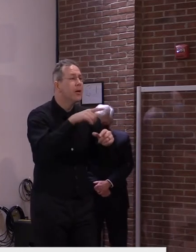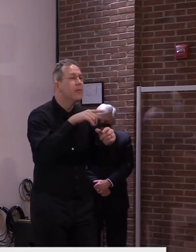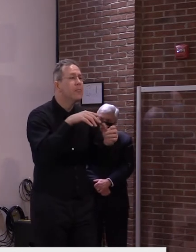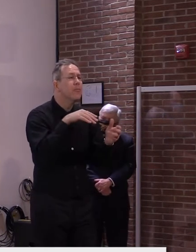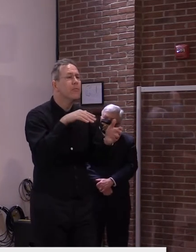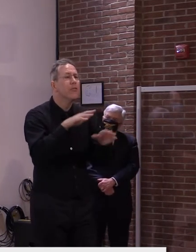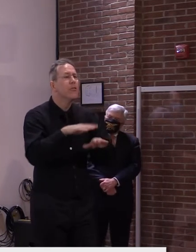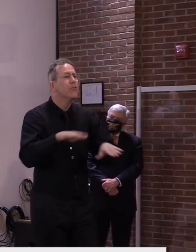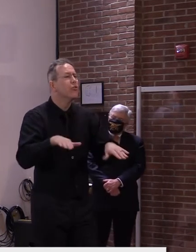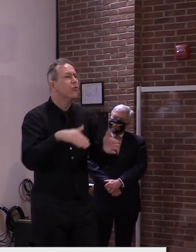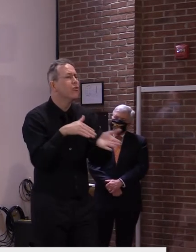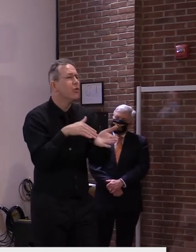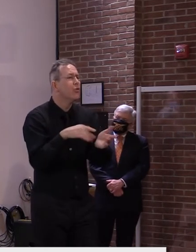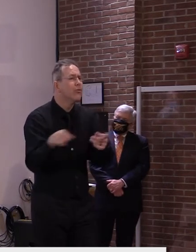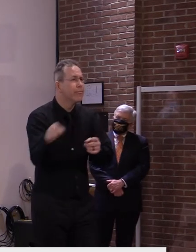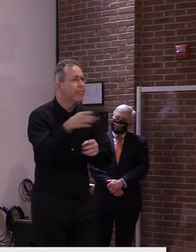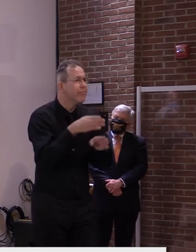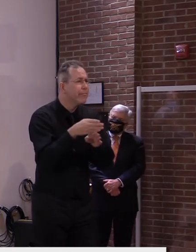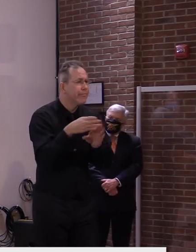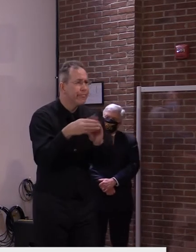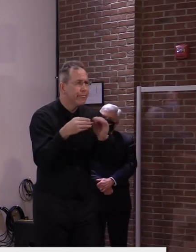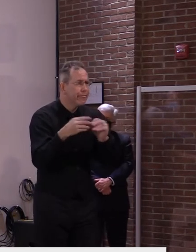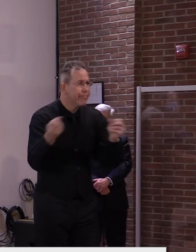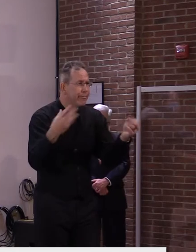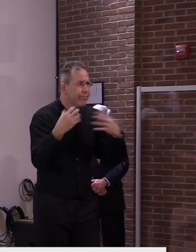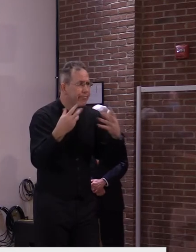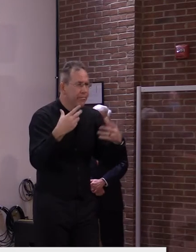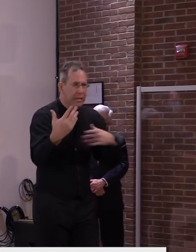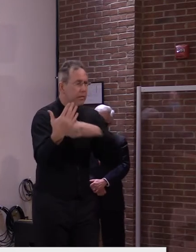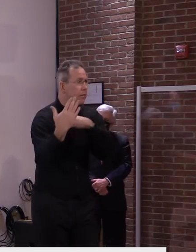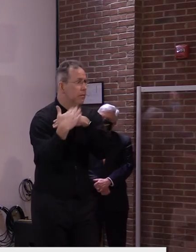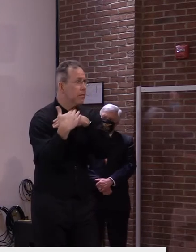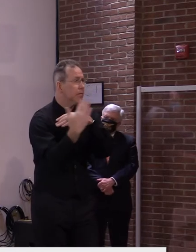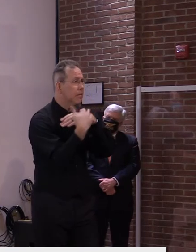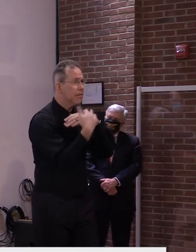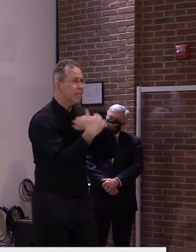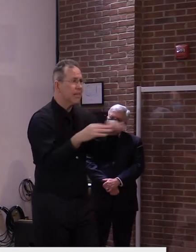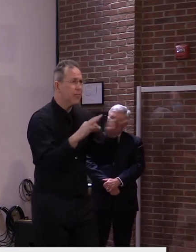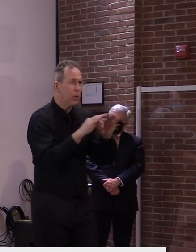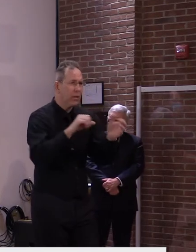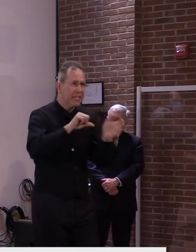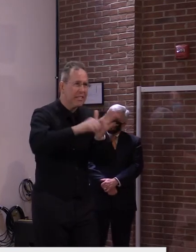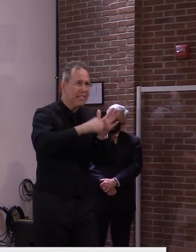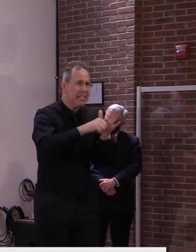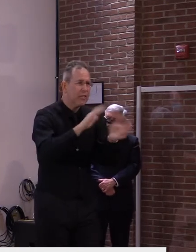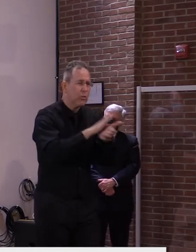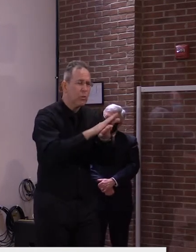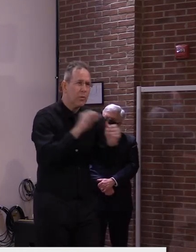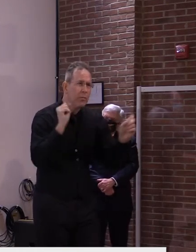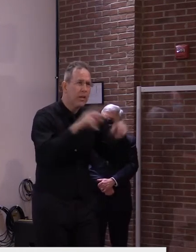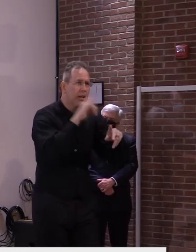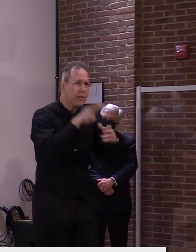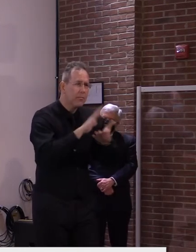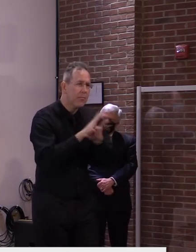back to in-person learning because there is such a prevalence of the emotional drain on